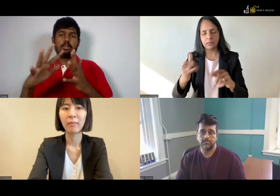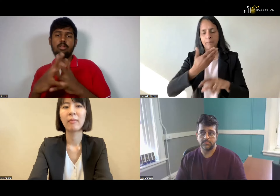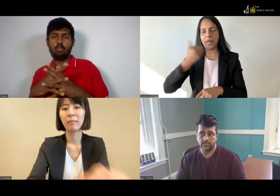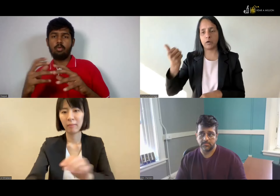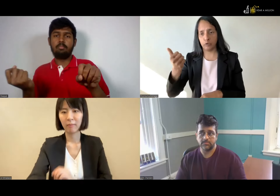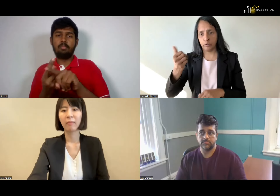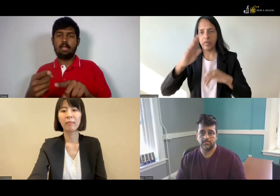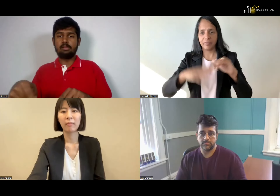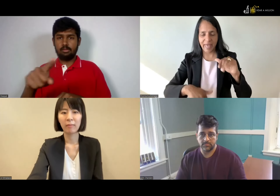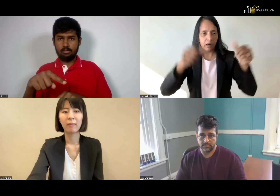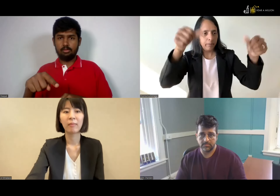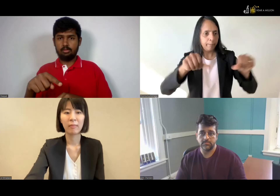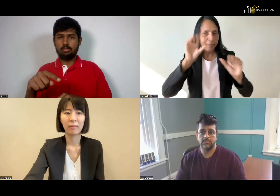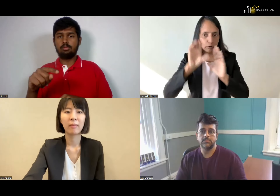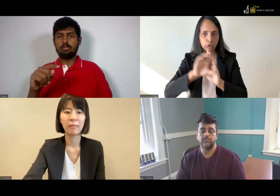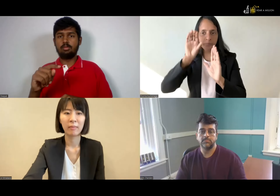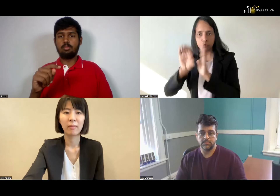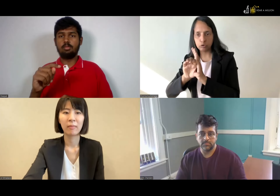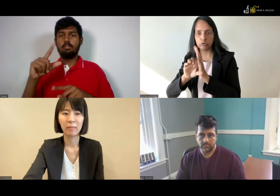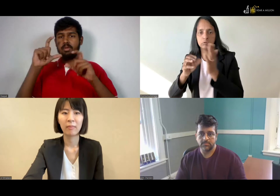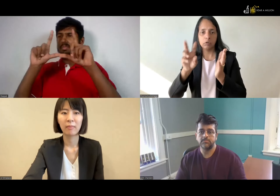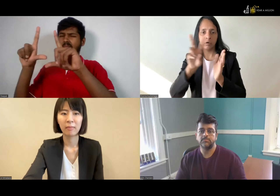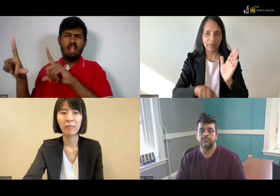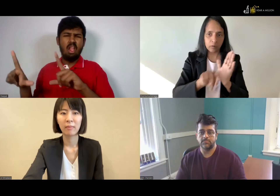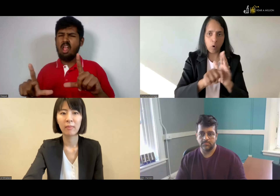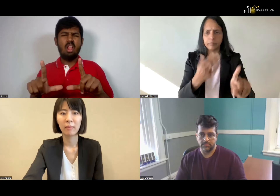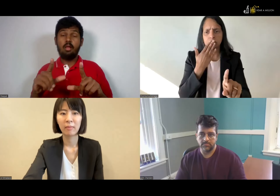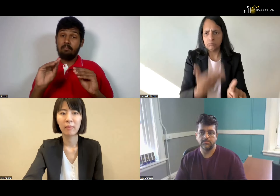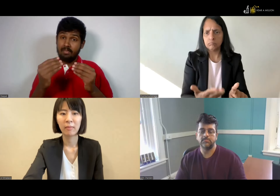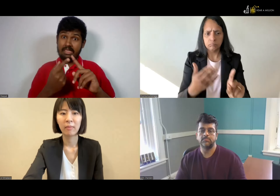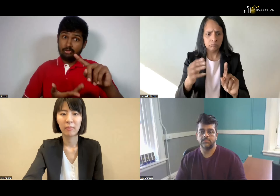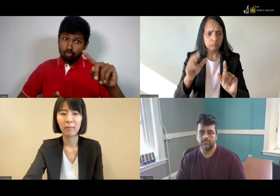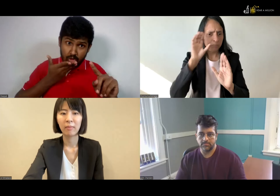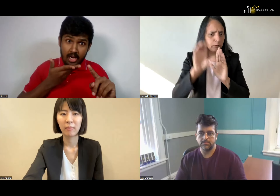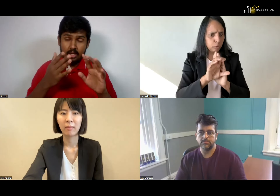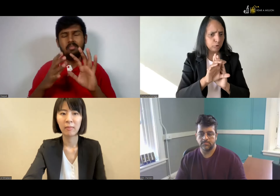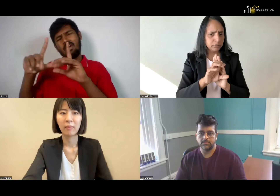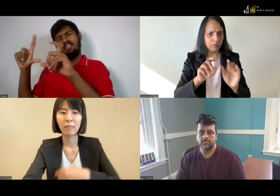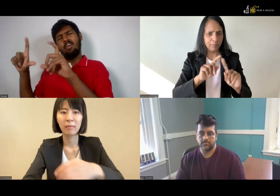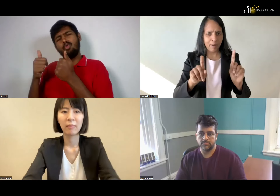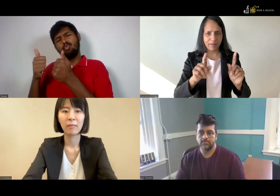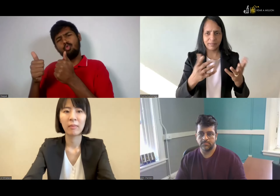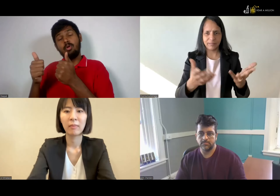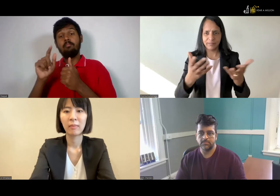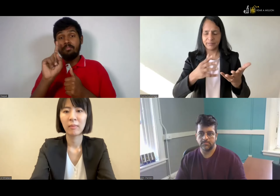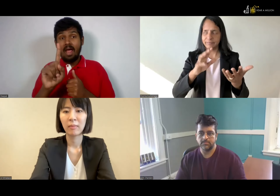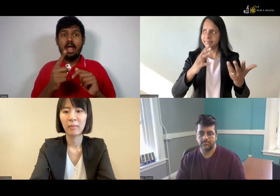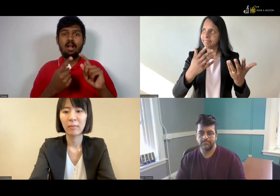workers. I think that's better than the pictures and the posters or videos. It's good, it's good, of course it's good, but